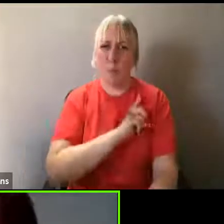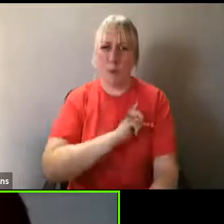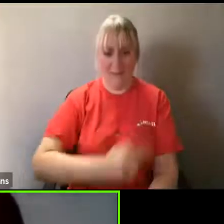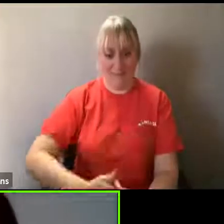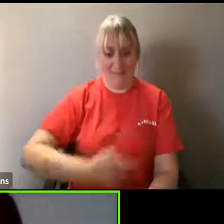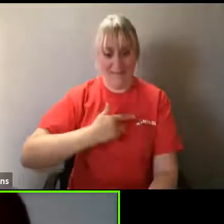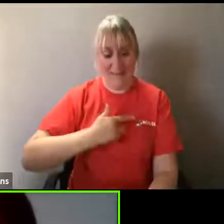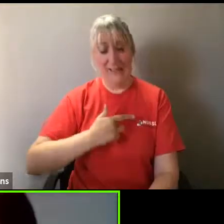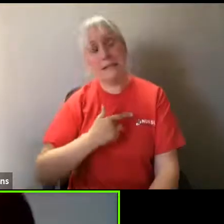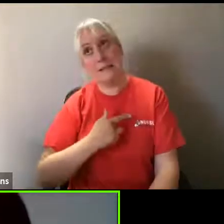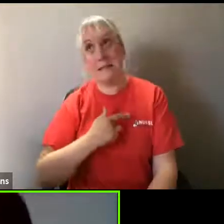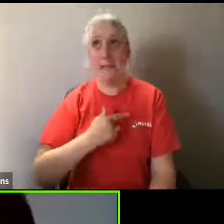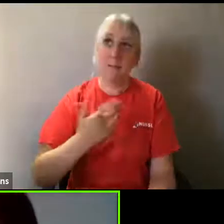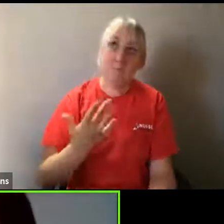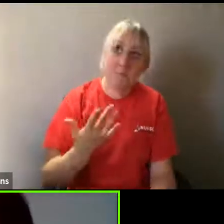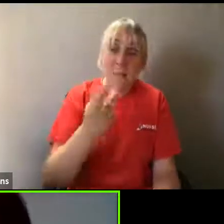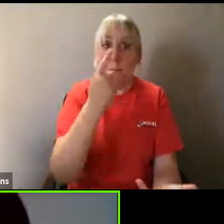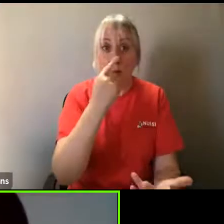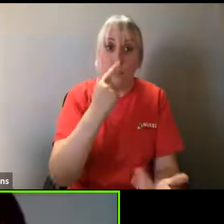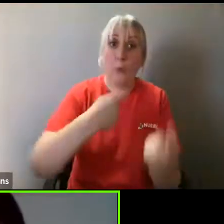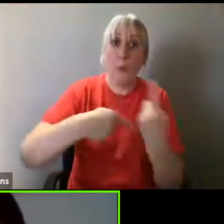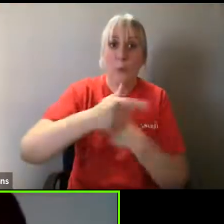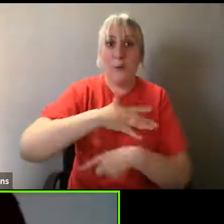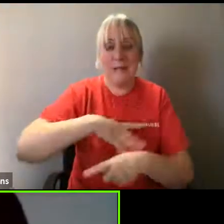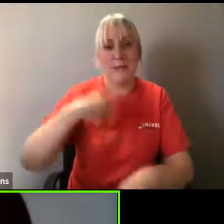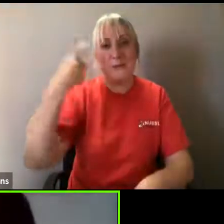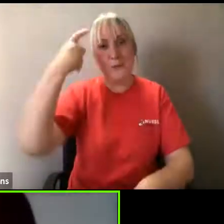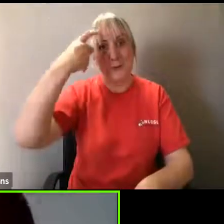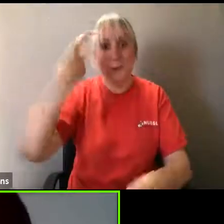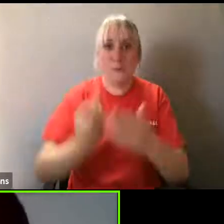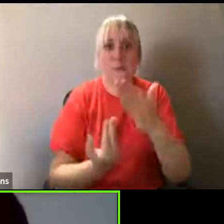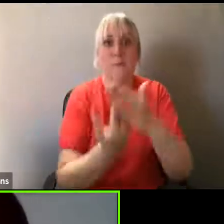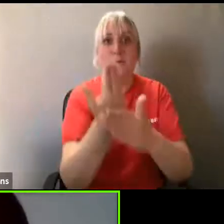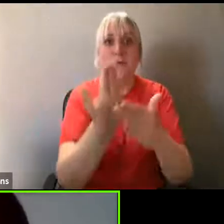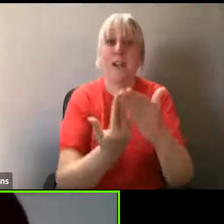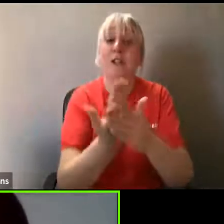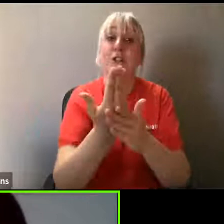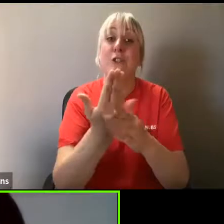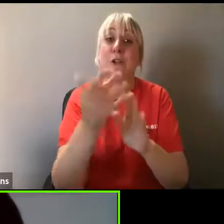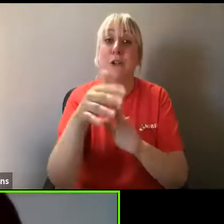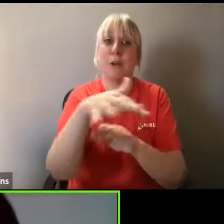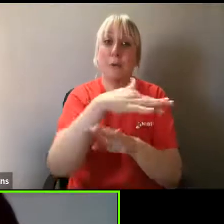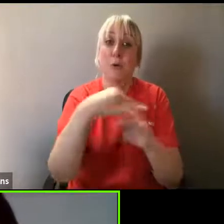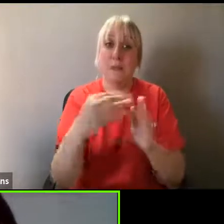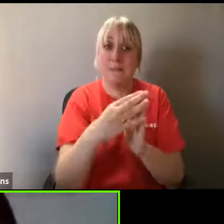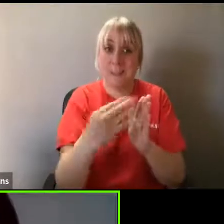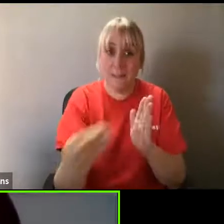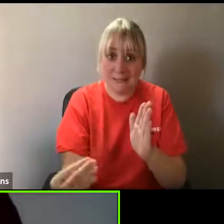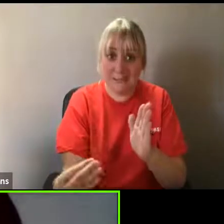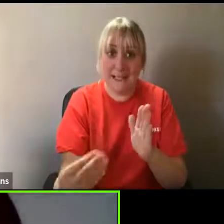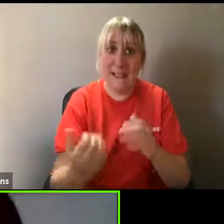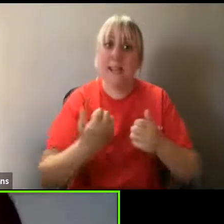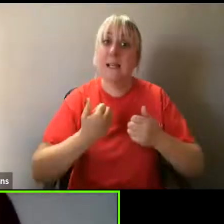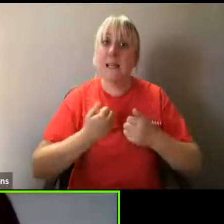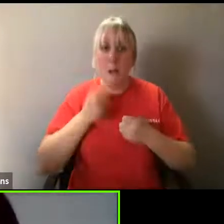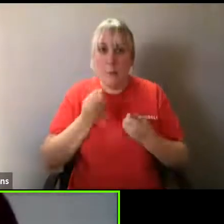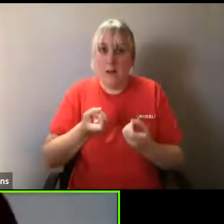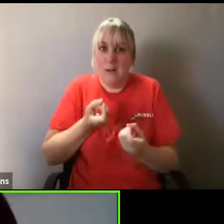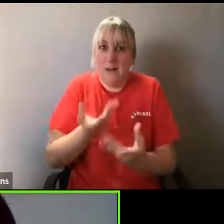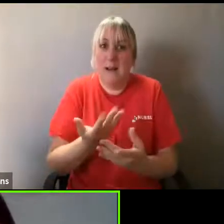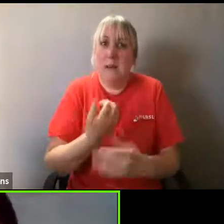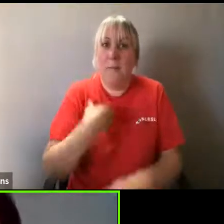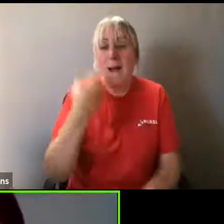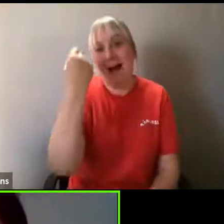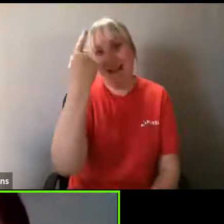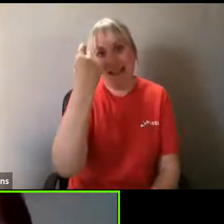might need, depending on what you think, a reinvigorated model of disability, and my ideas for what that might look like, as outlined